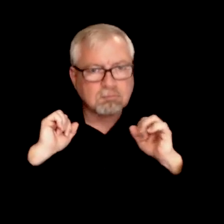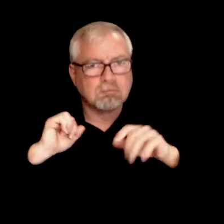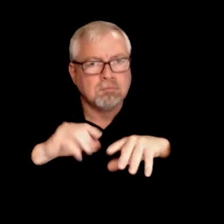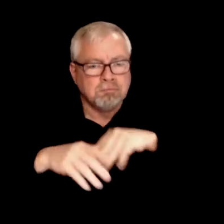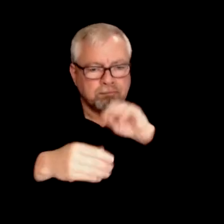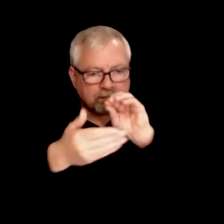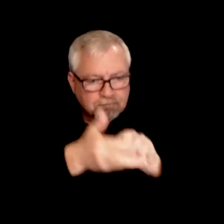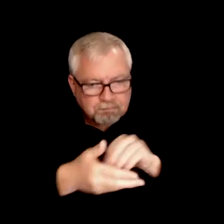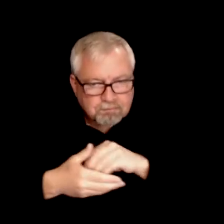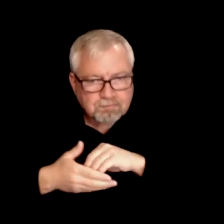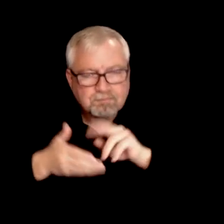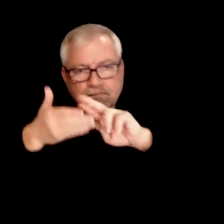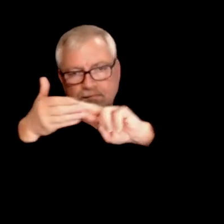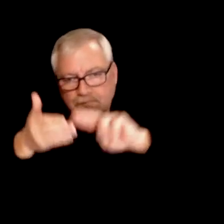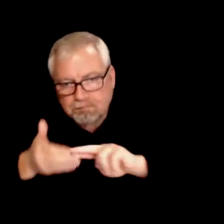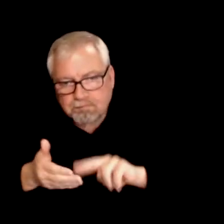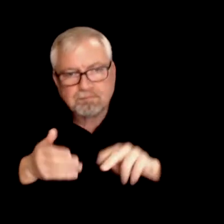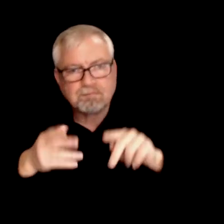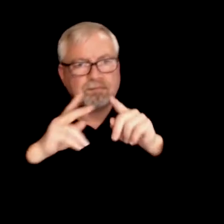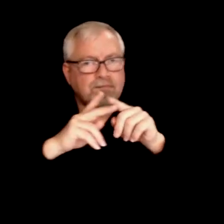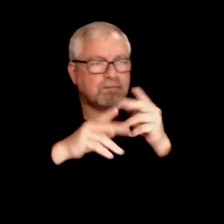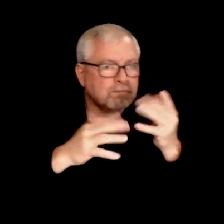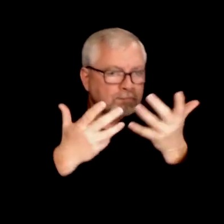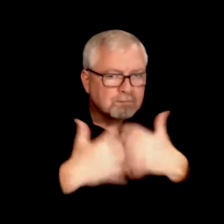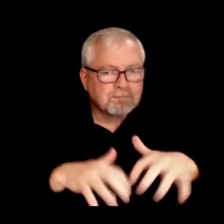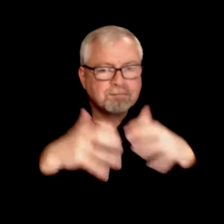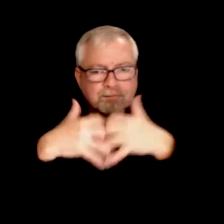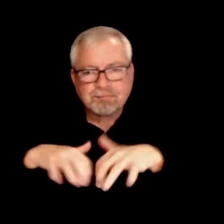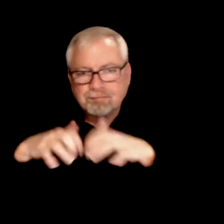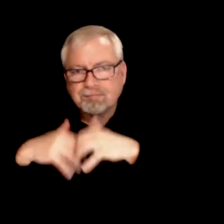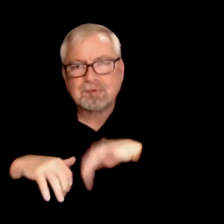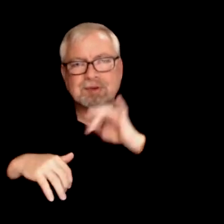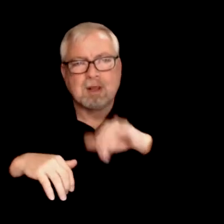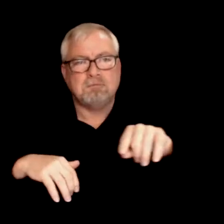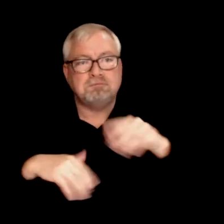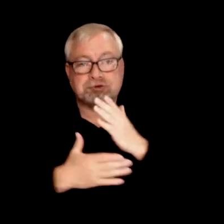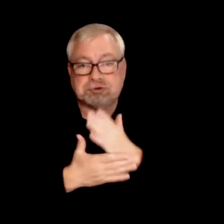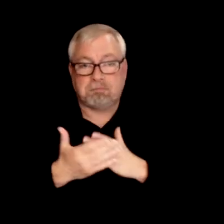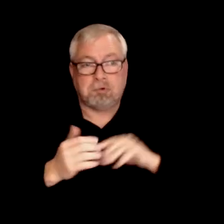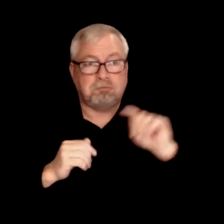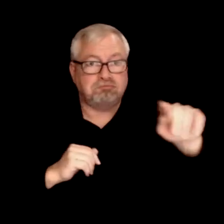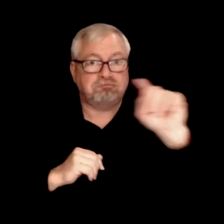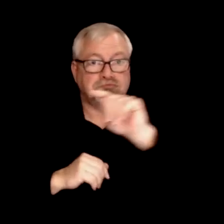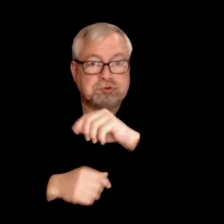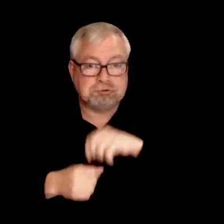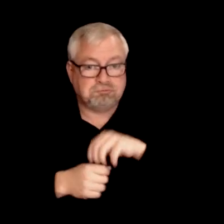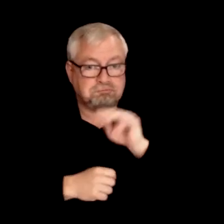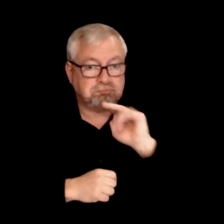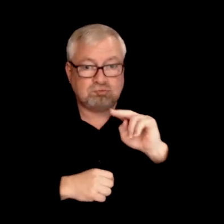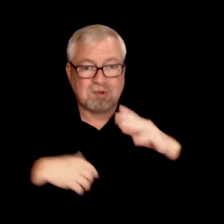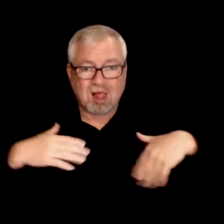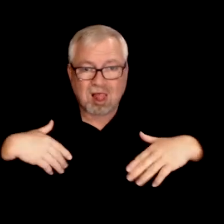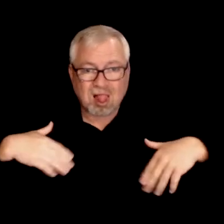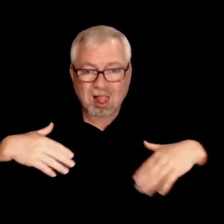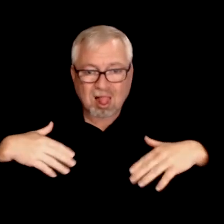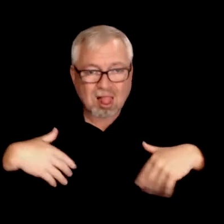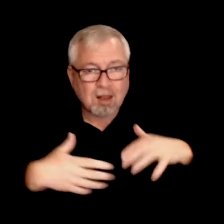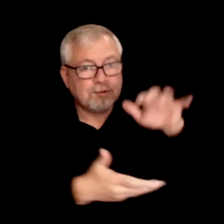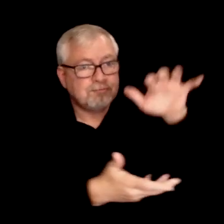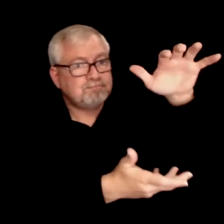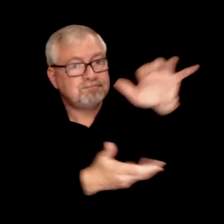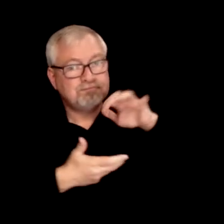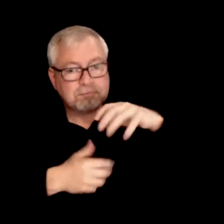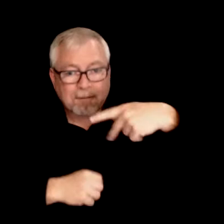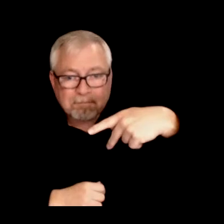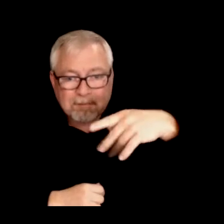vaccination plan. And so, for instance, for some sites in Minnesota, they didn't even receive their Pfizer vaccine until last Friday. We just